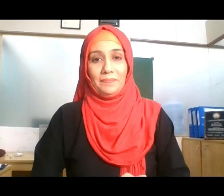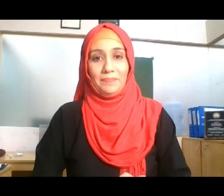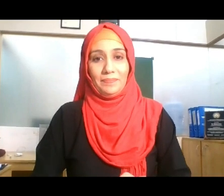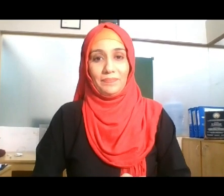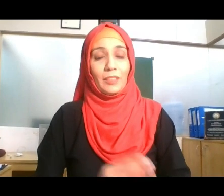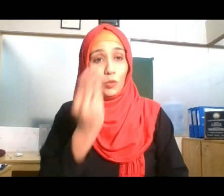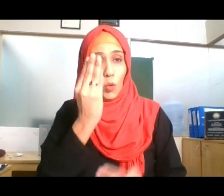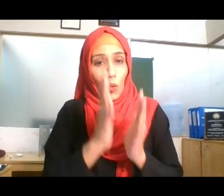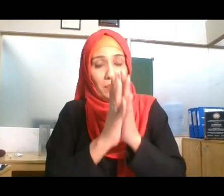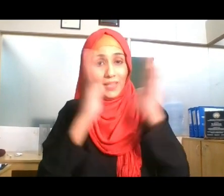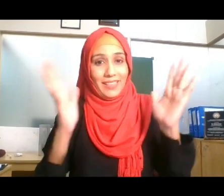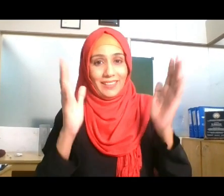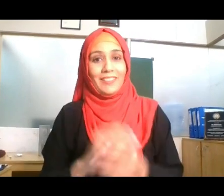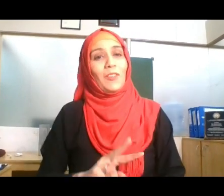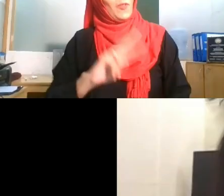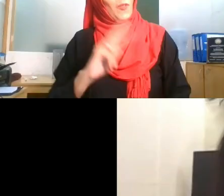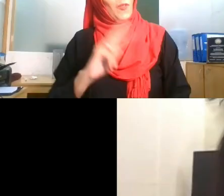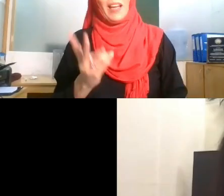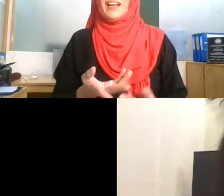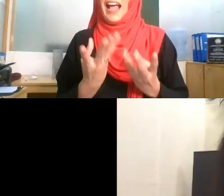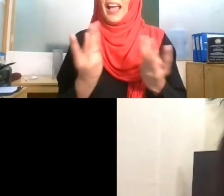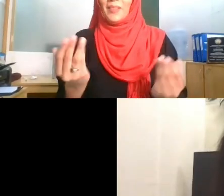you very much, and back to you, Sahar.